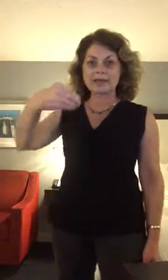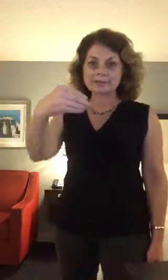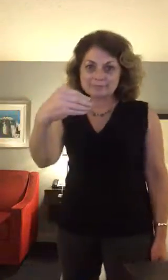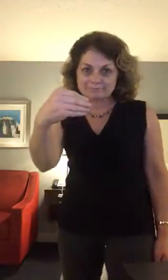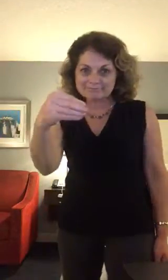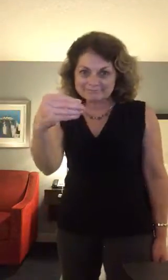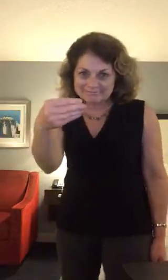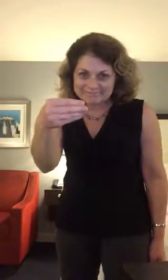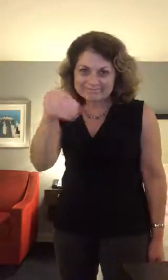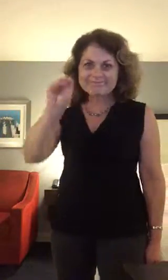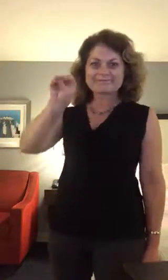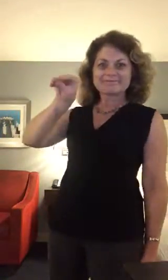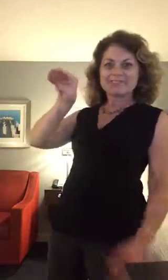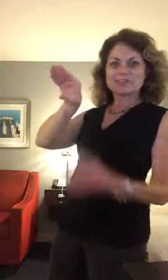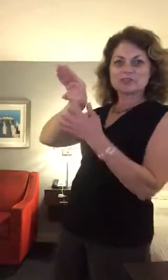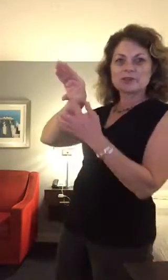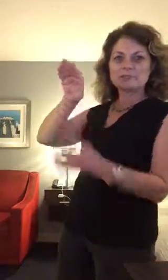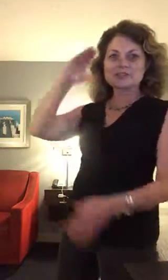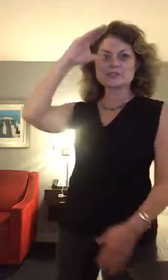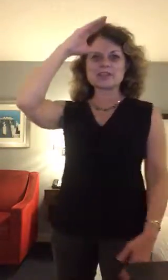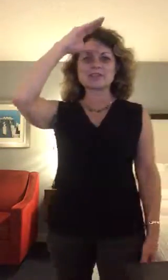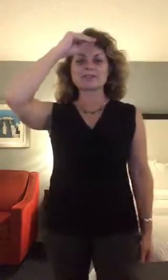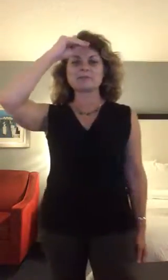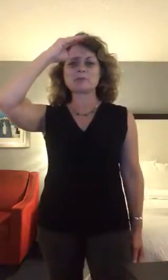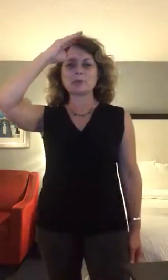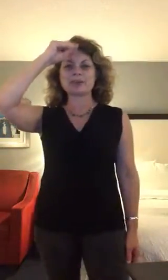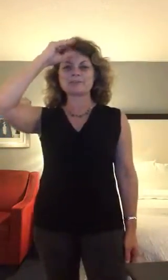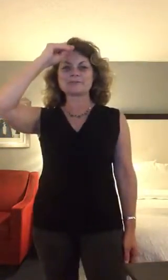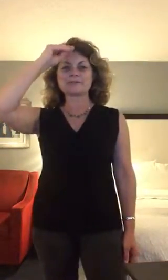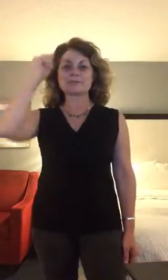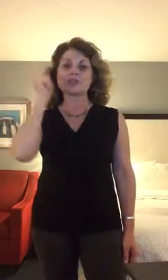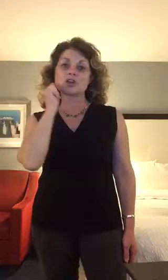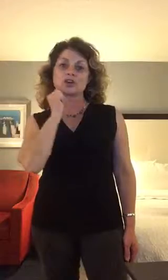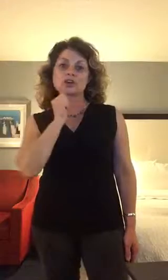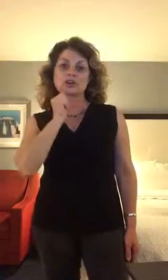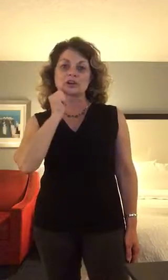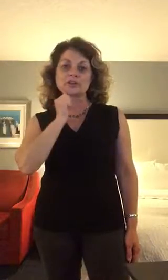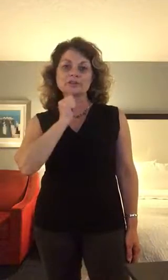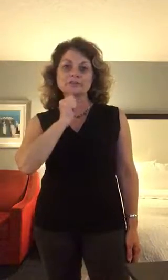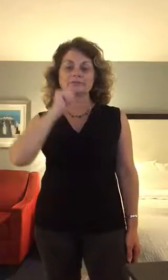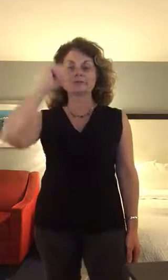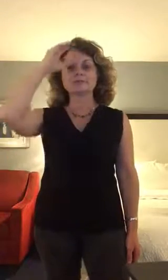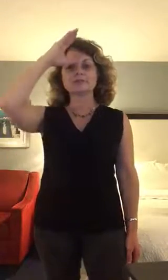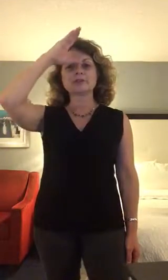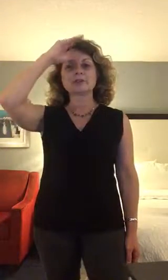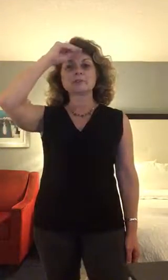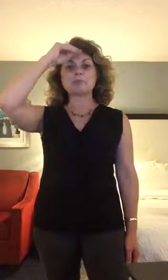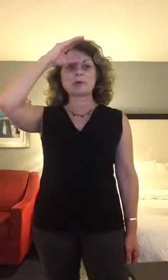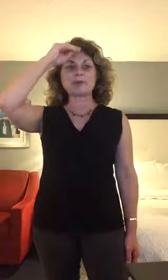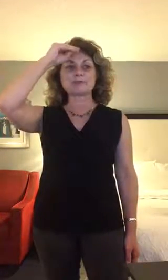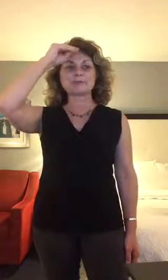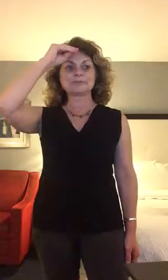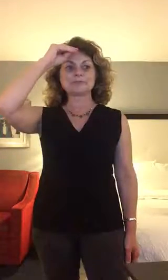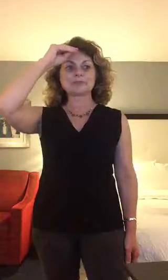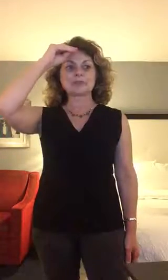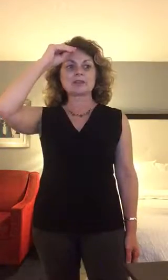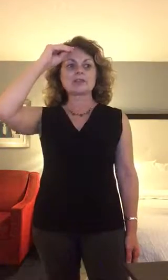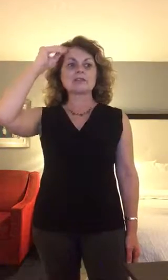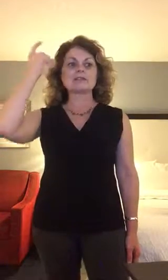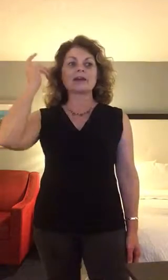hand and your thumb underneath. Boy. Girl. Boy.